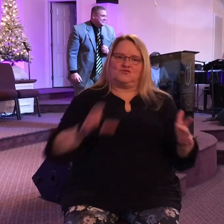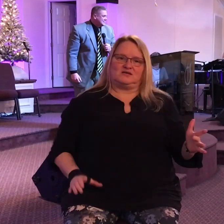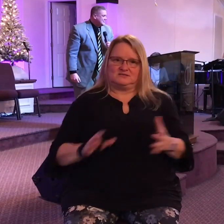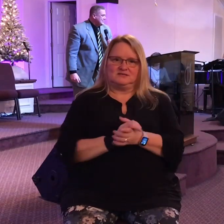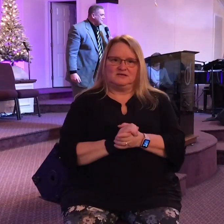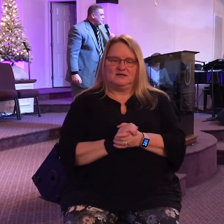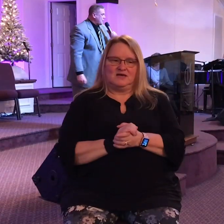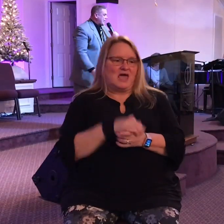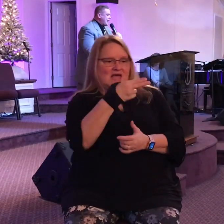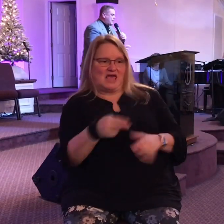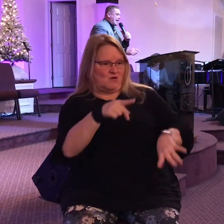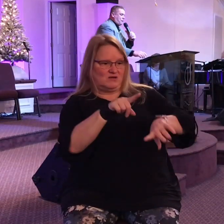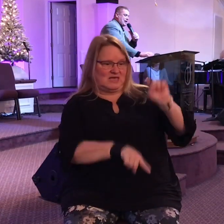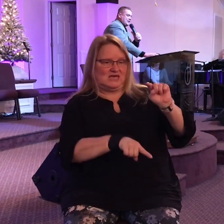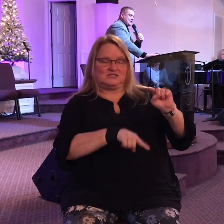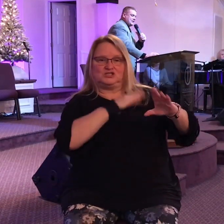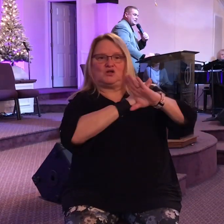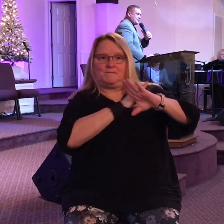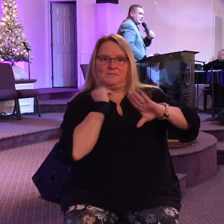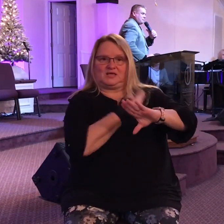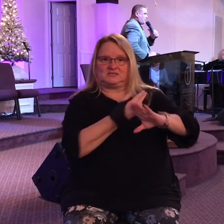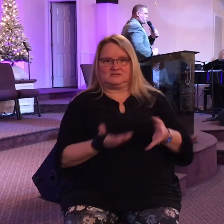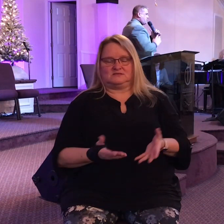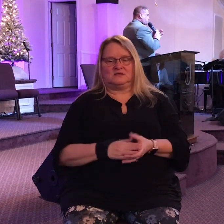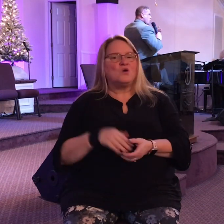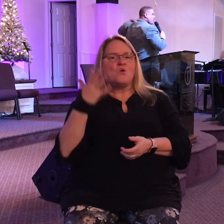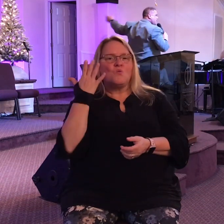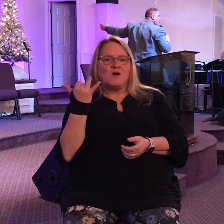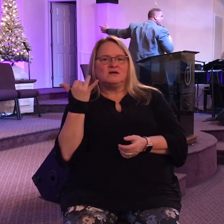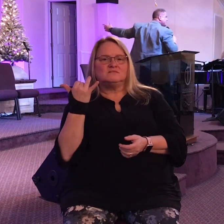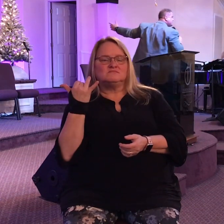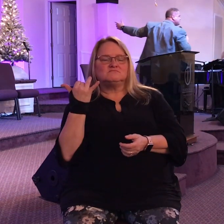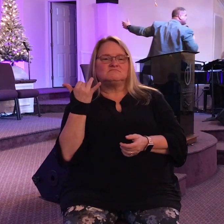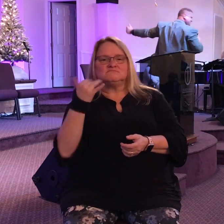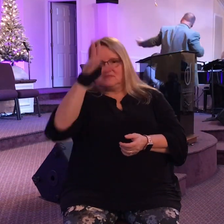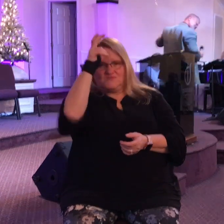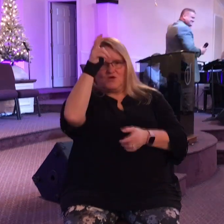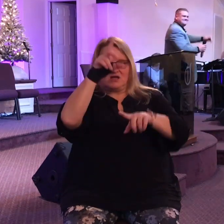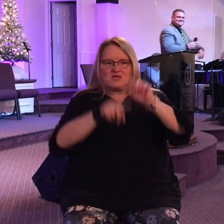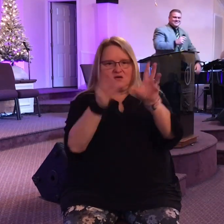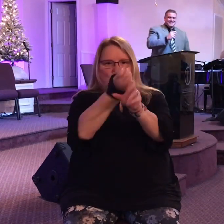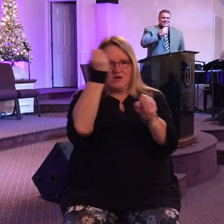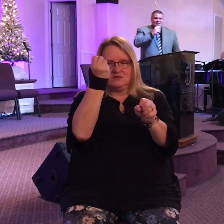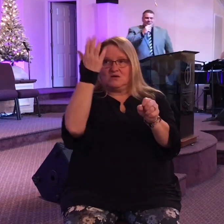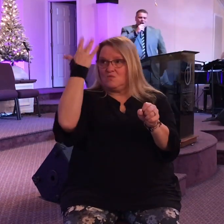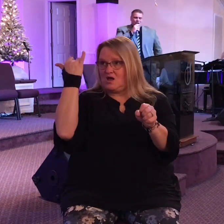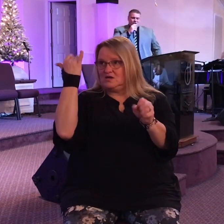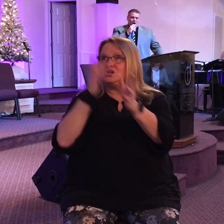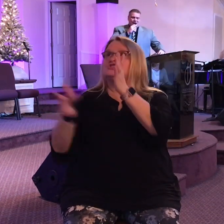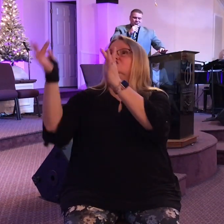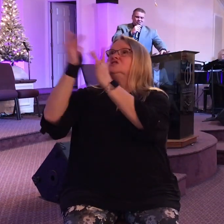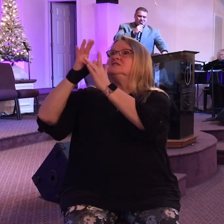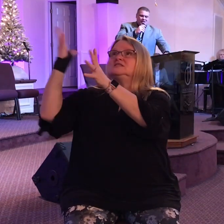Woo! Because hell can't win, because Jesus already won. Amen. Thou